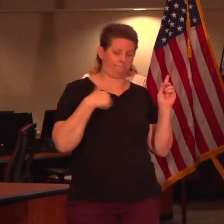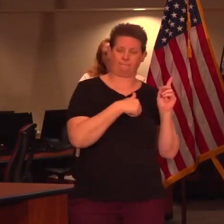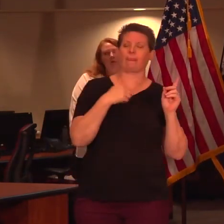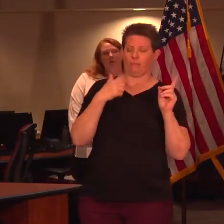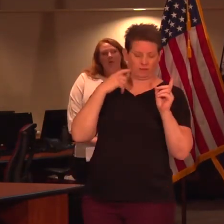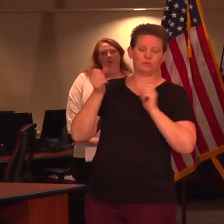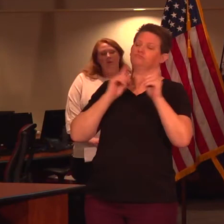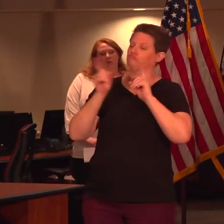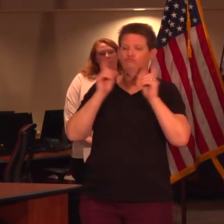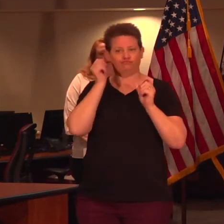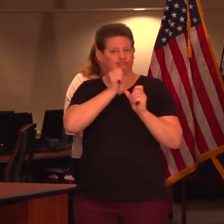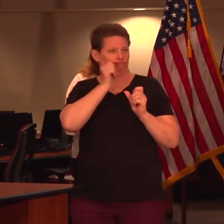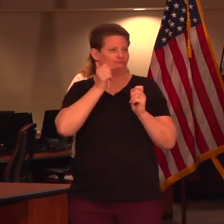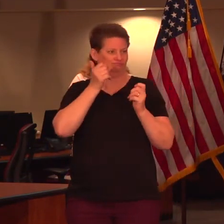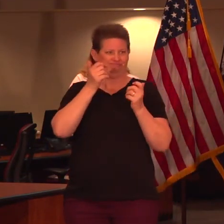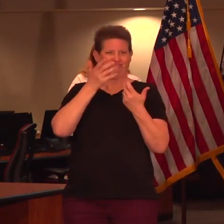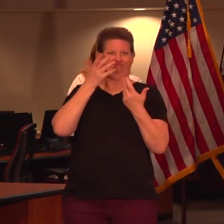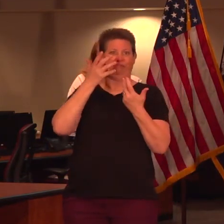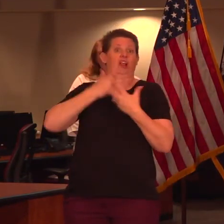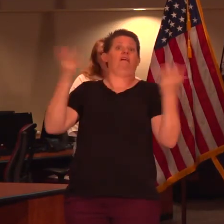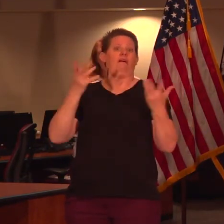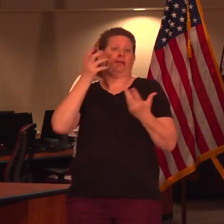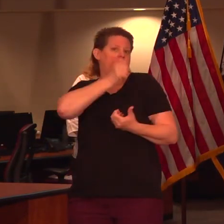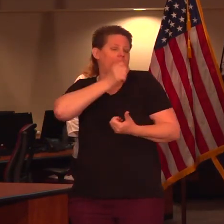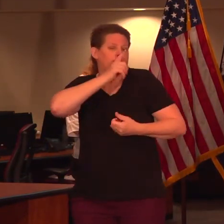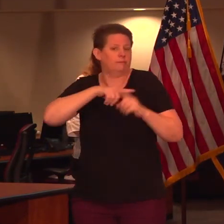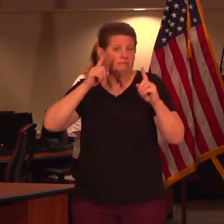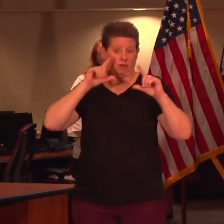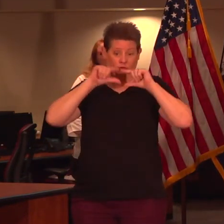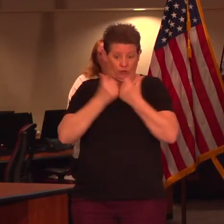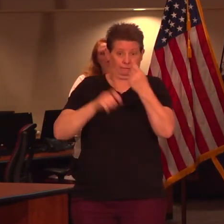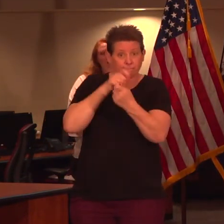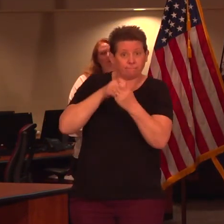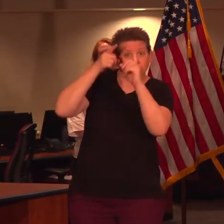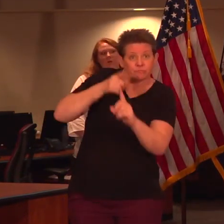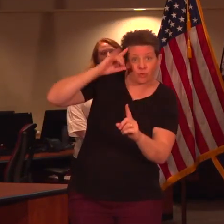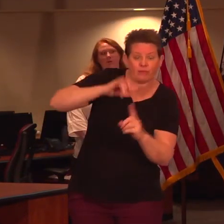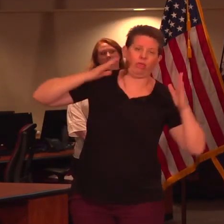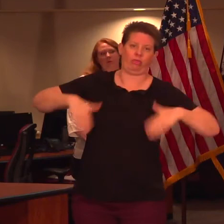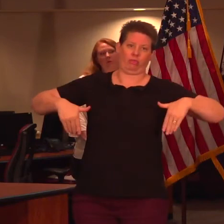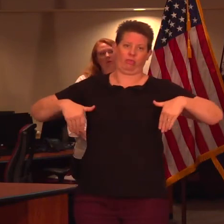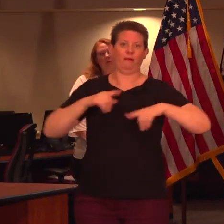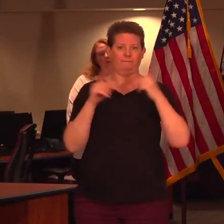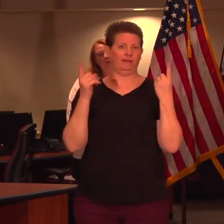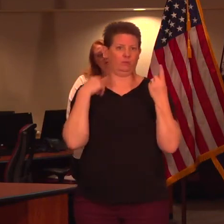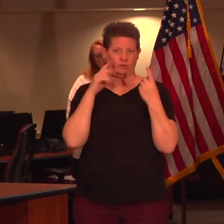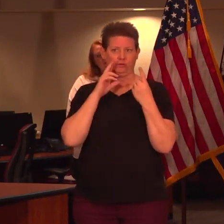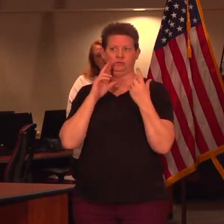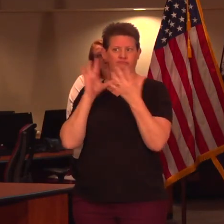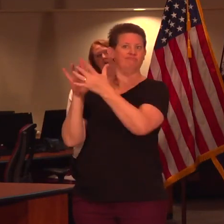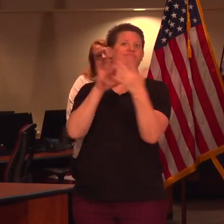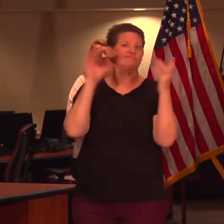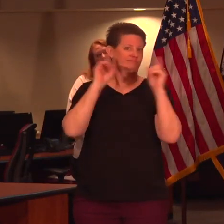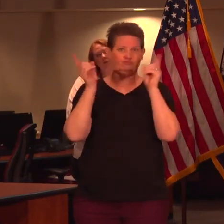We talk to each other a lot. We have no group put together at this point to do that, but we're always looking for